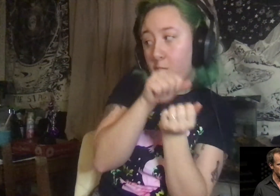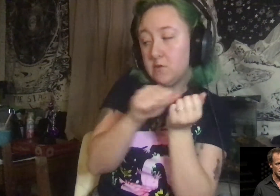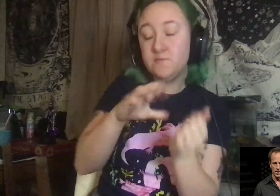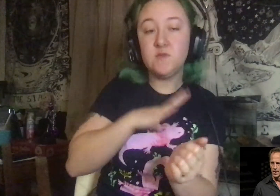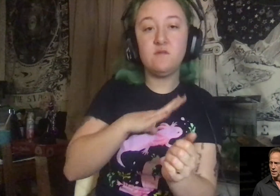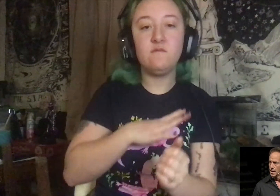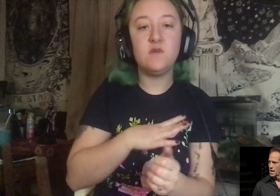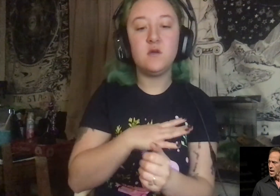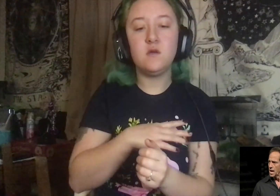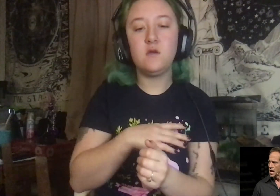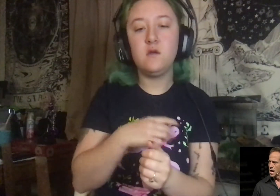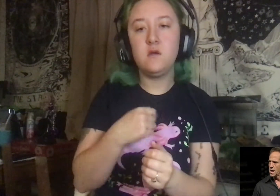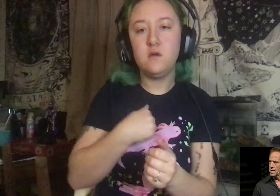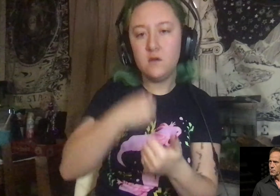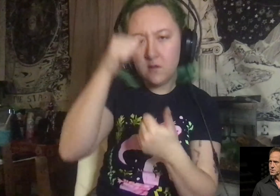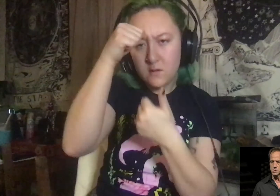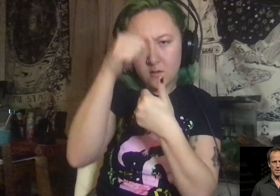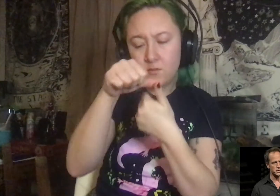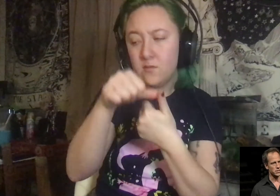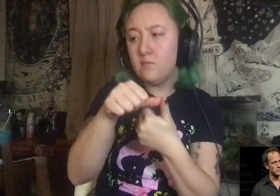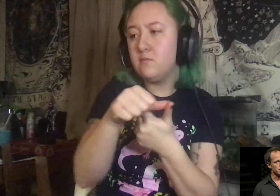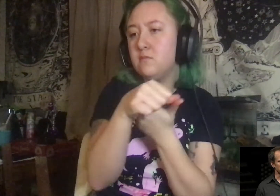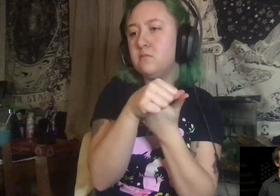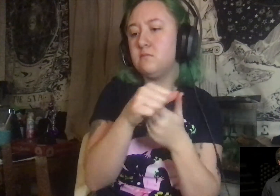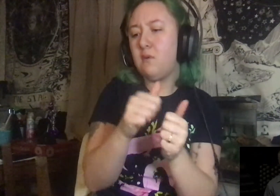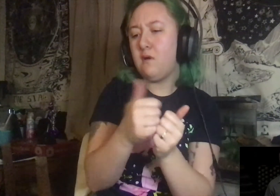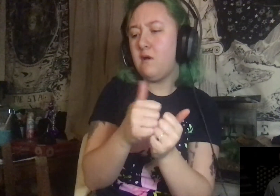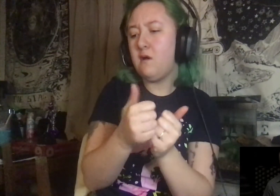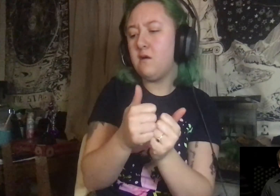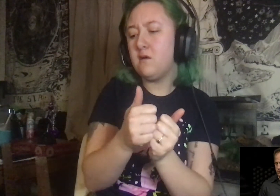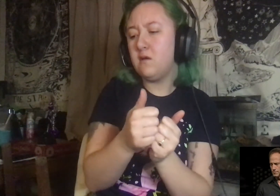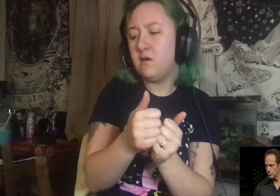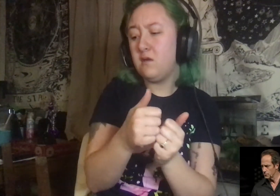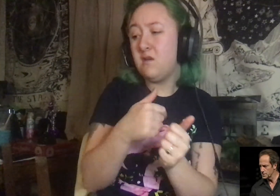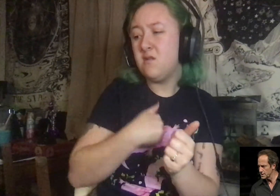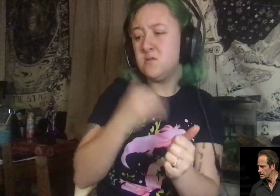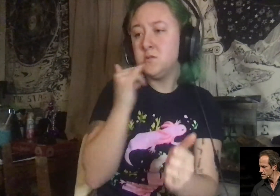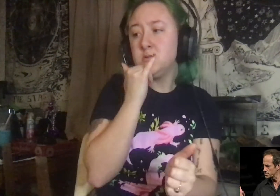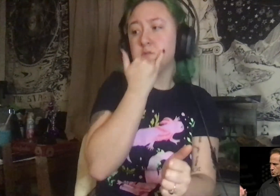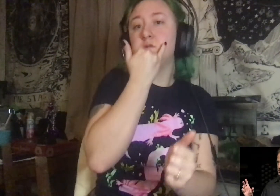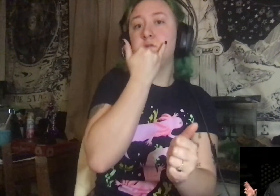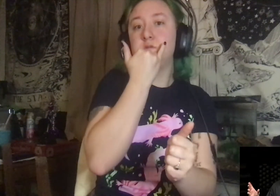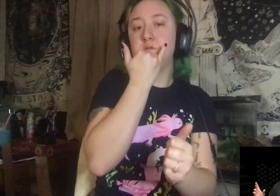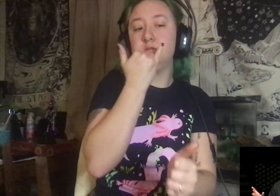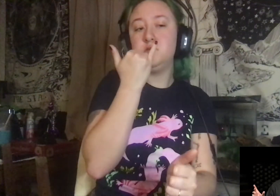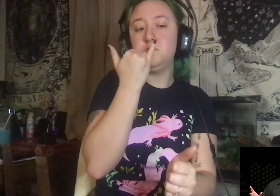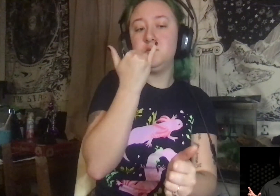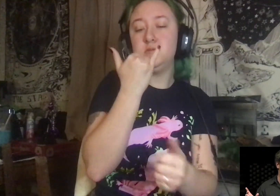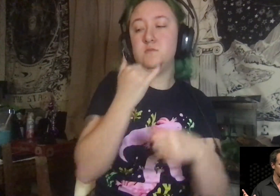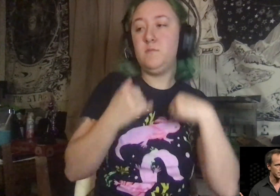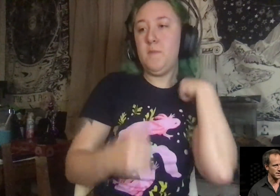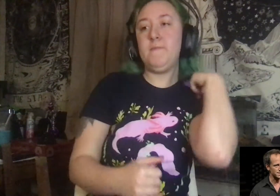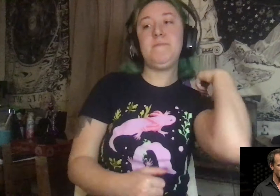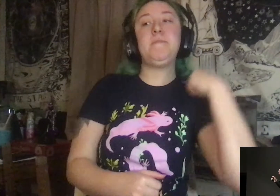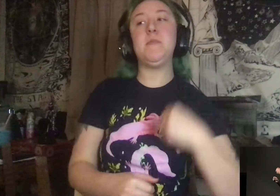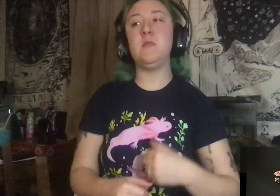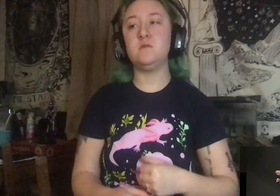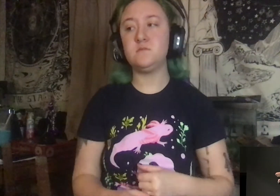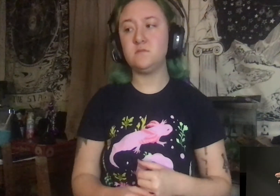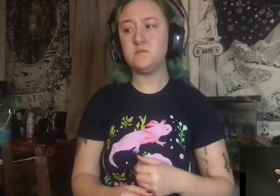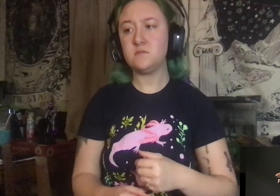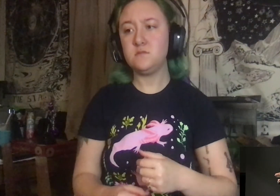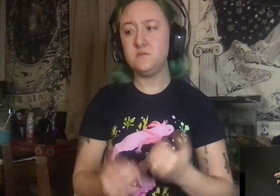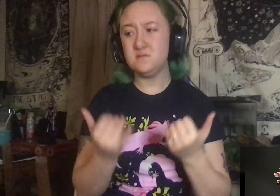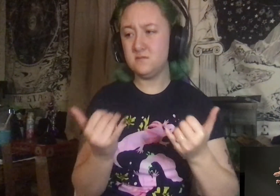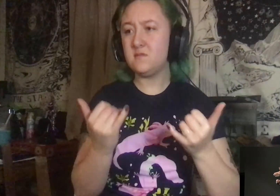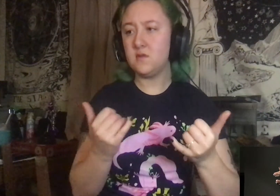the time. And I was especially reminded of what a ridiculously short straw I had that day, because now I had to